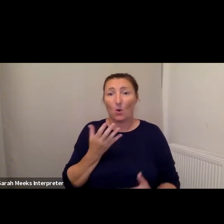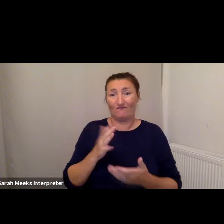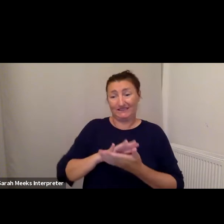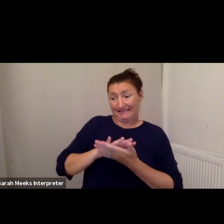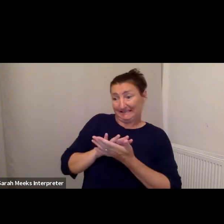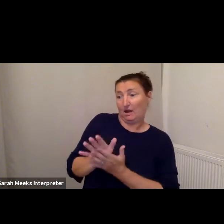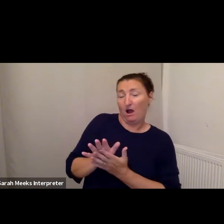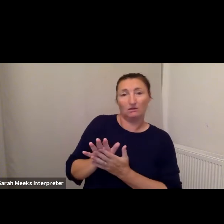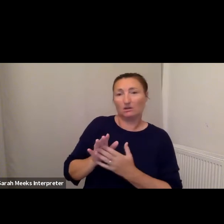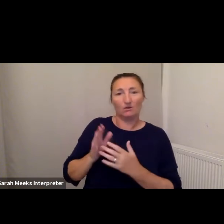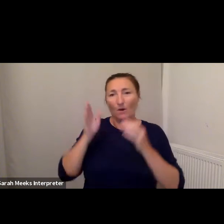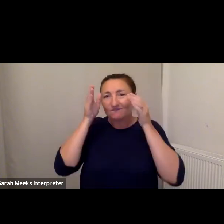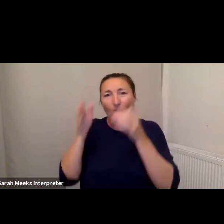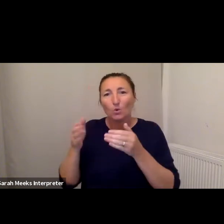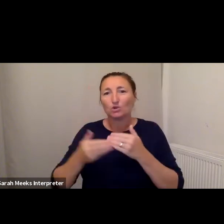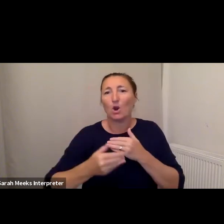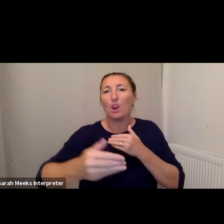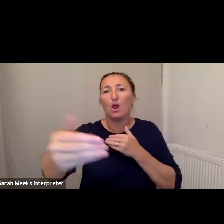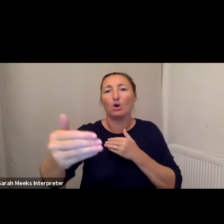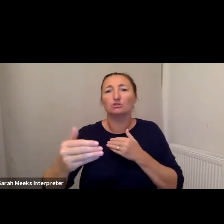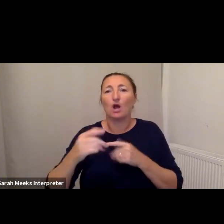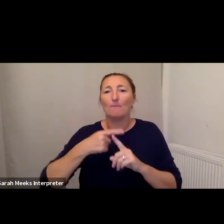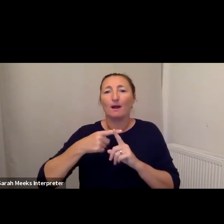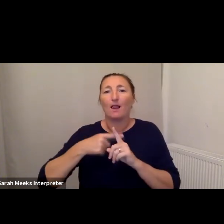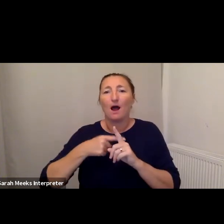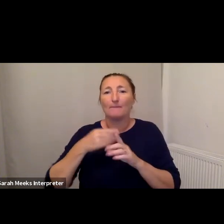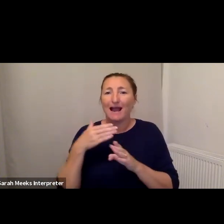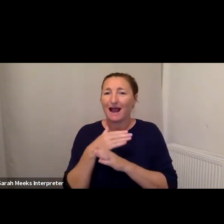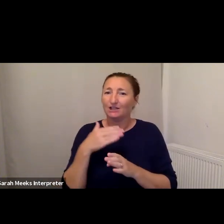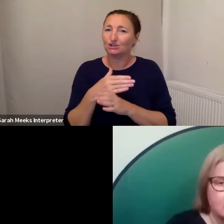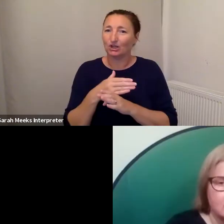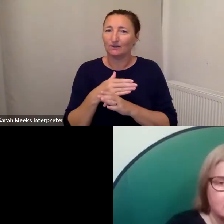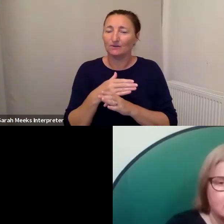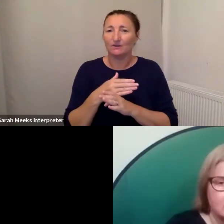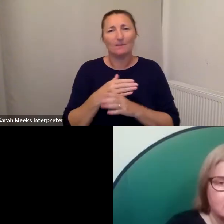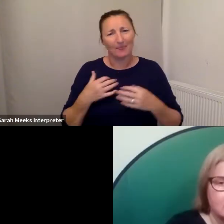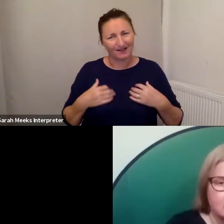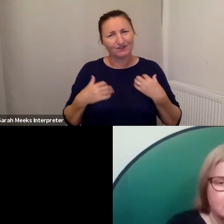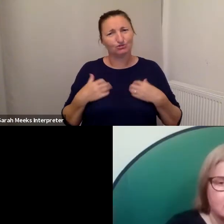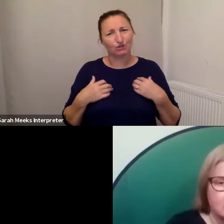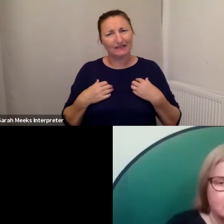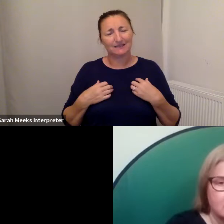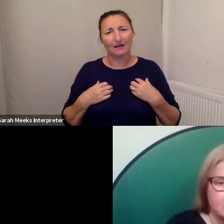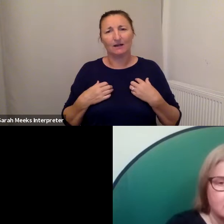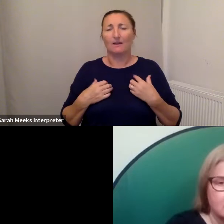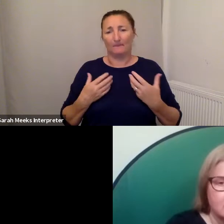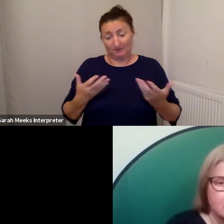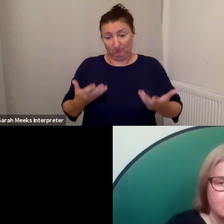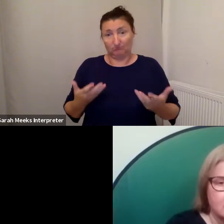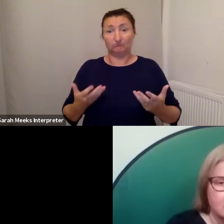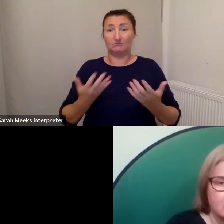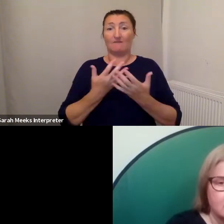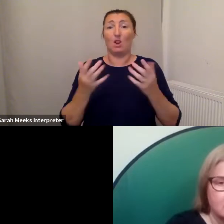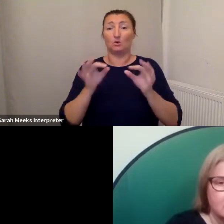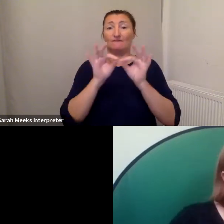actions. This is a really interesting point because there is quite a number of frameworks now to